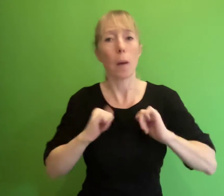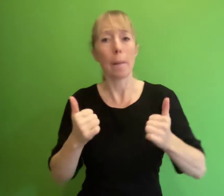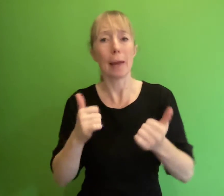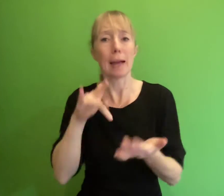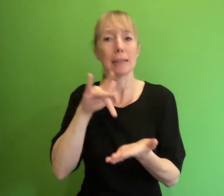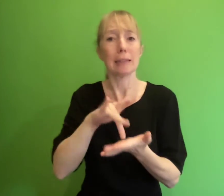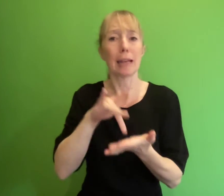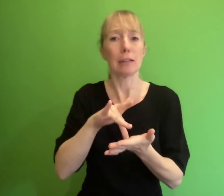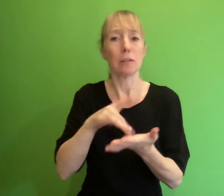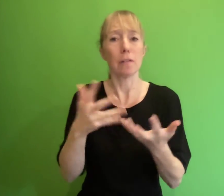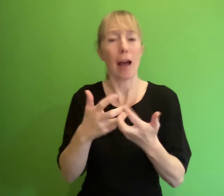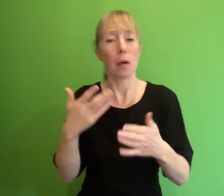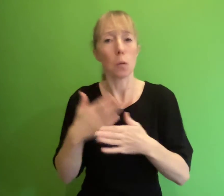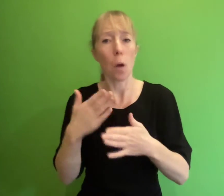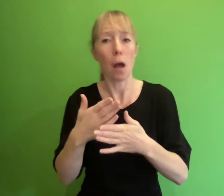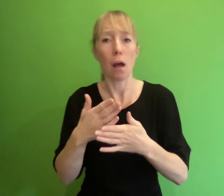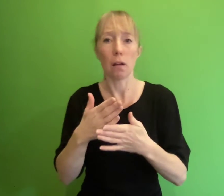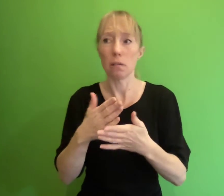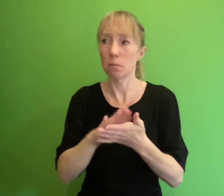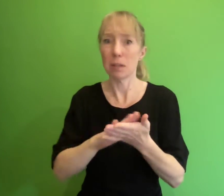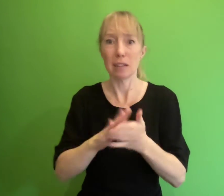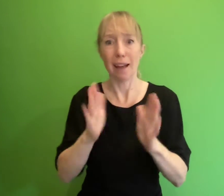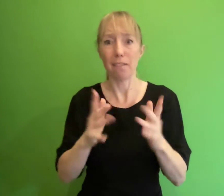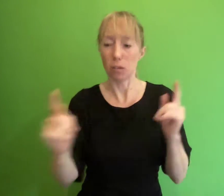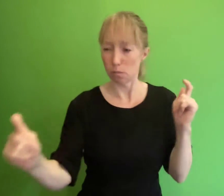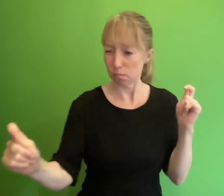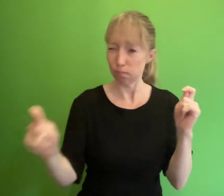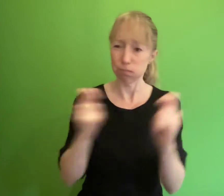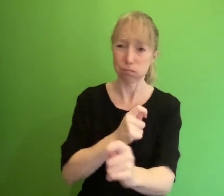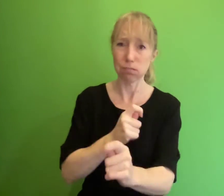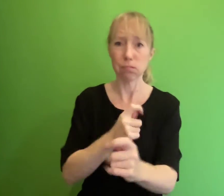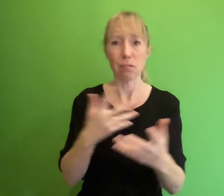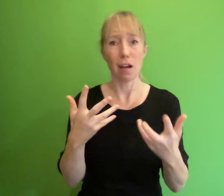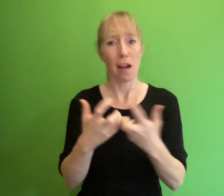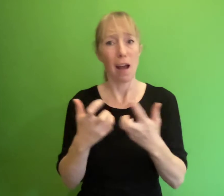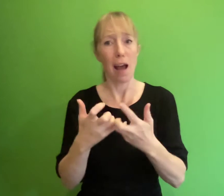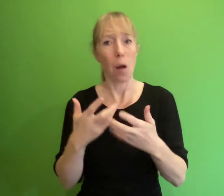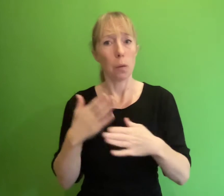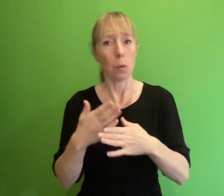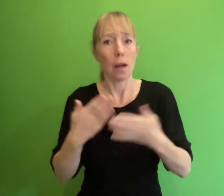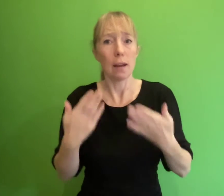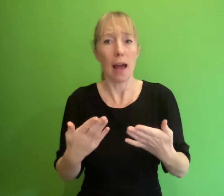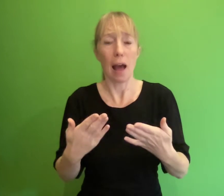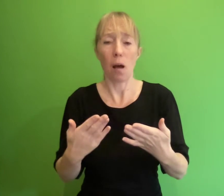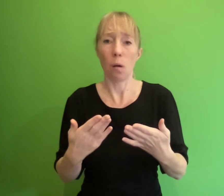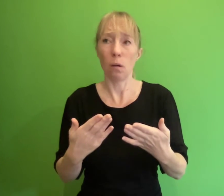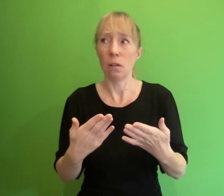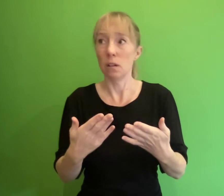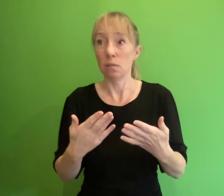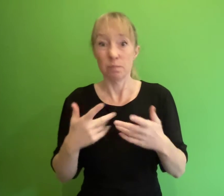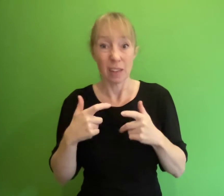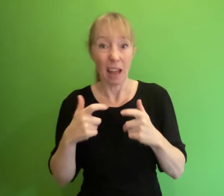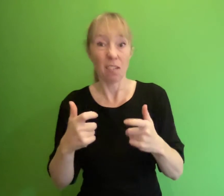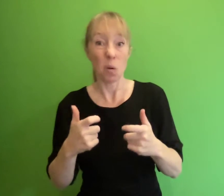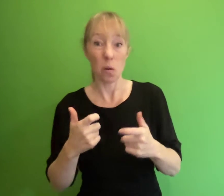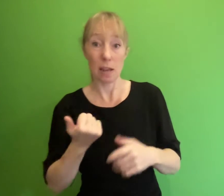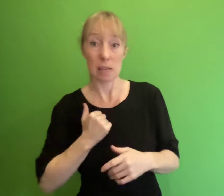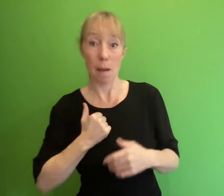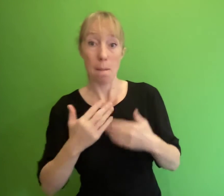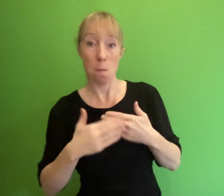can't operate in the way that we do now. We constantly expect more and more for less and less. And